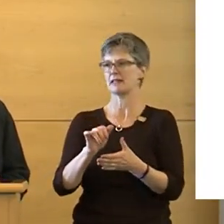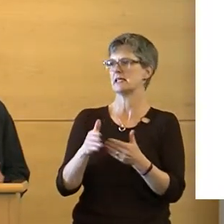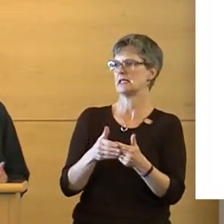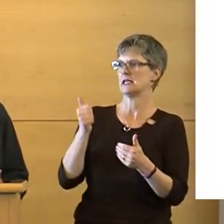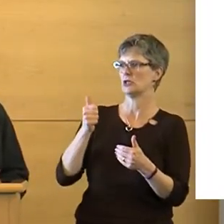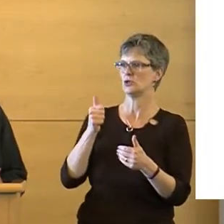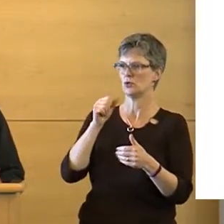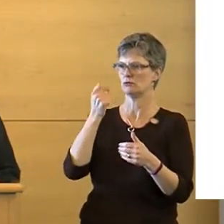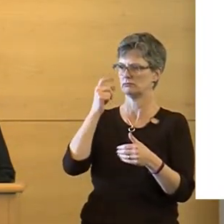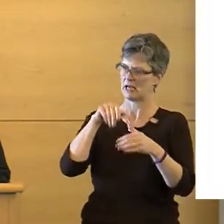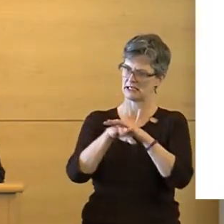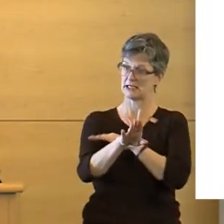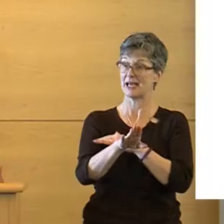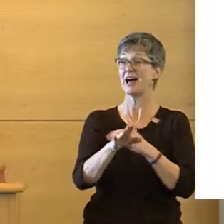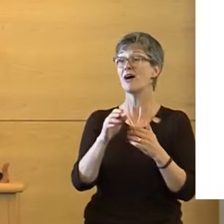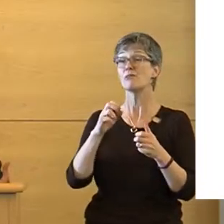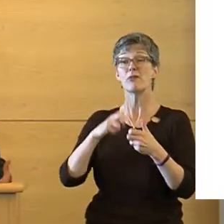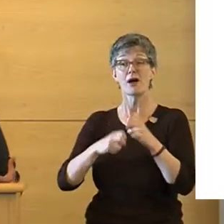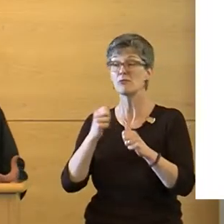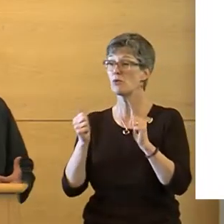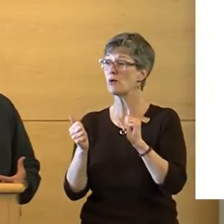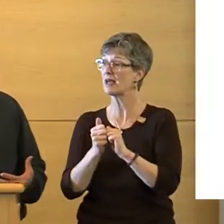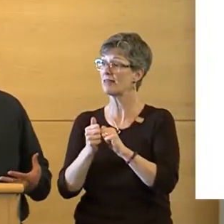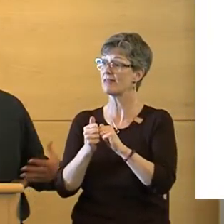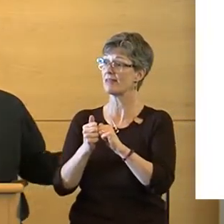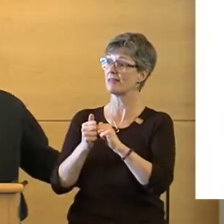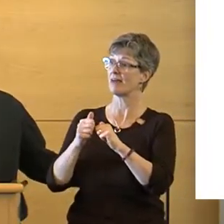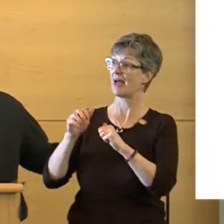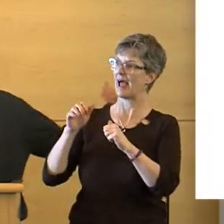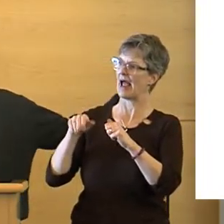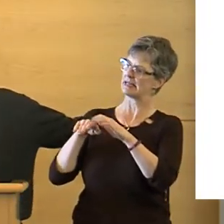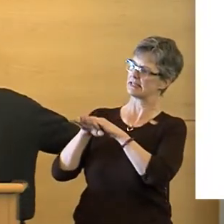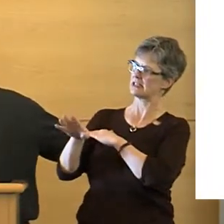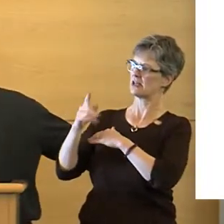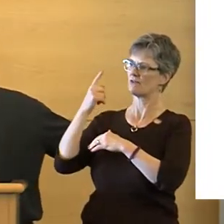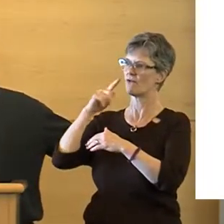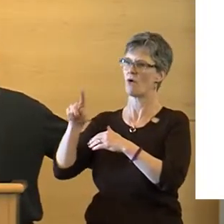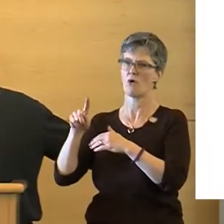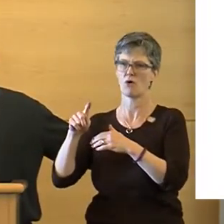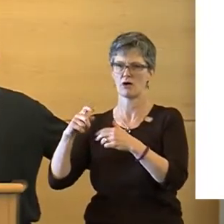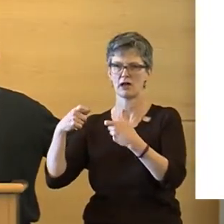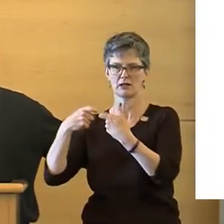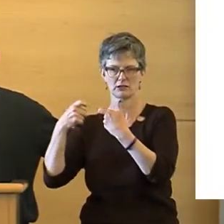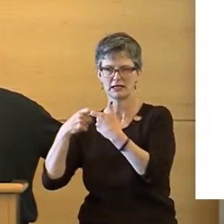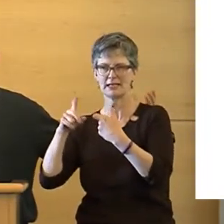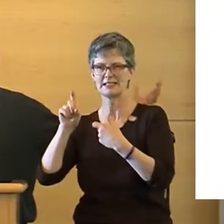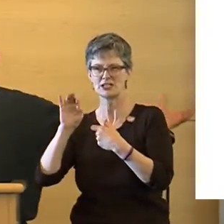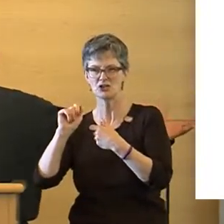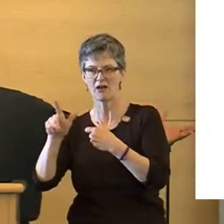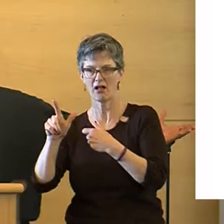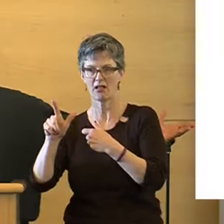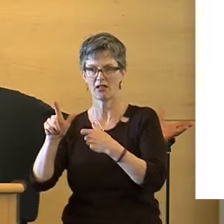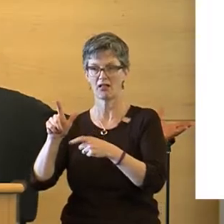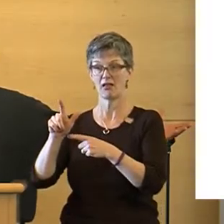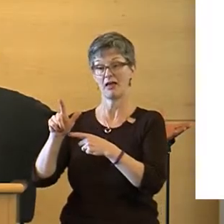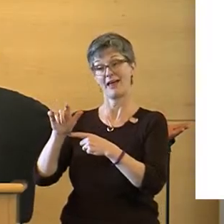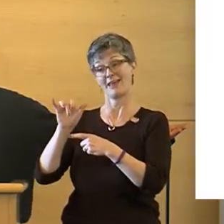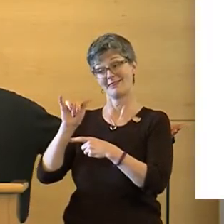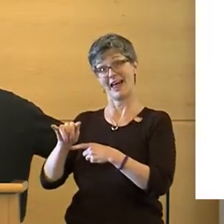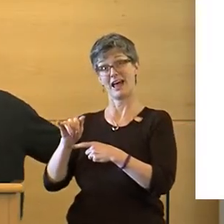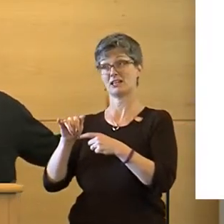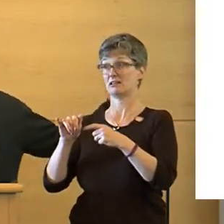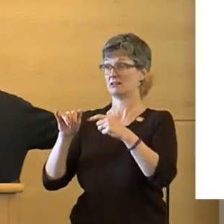heading. So all of that becomes very easy to access because there's structure. So